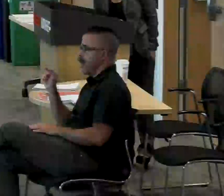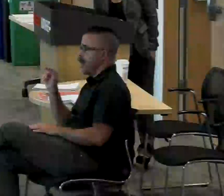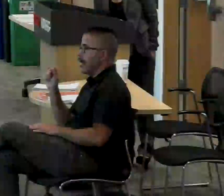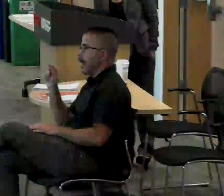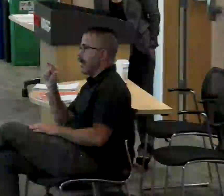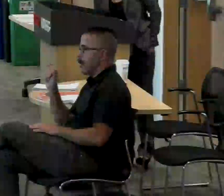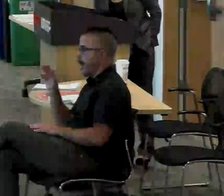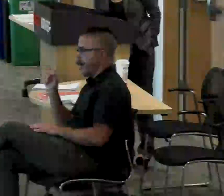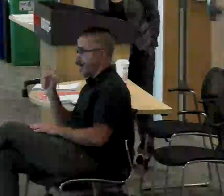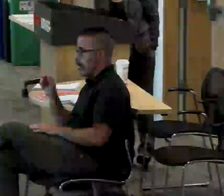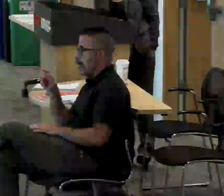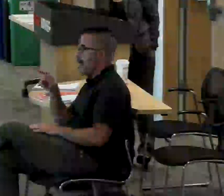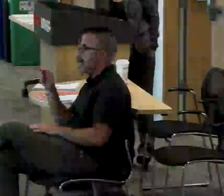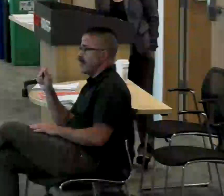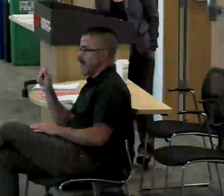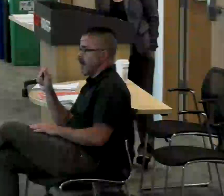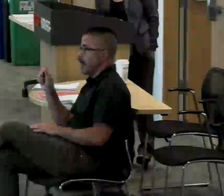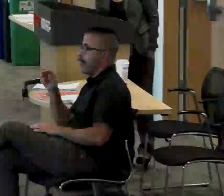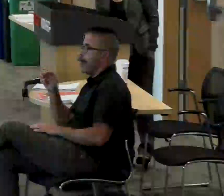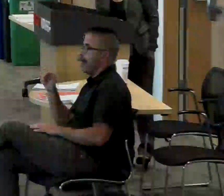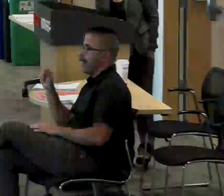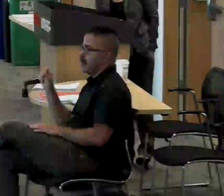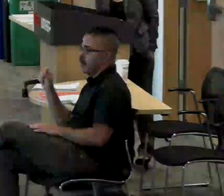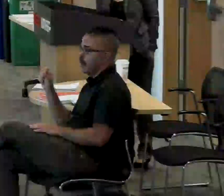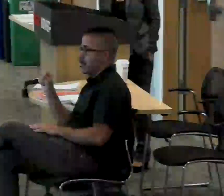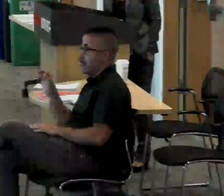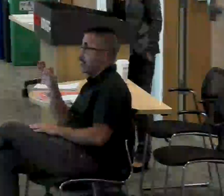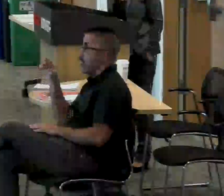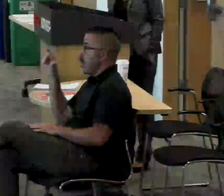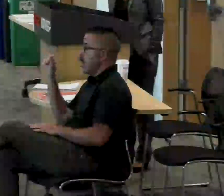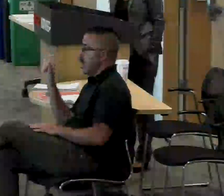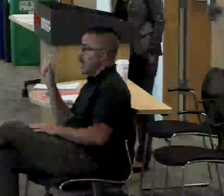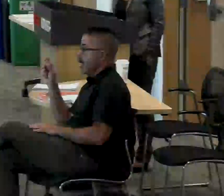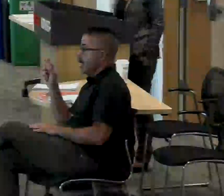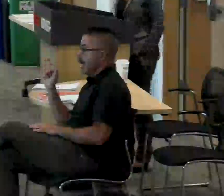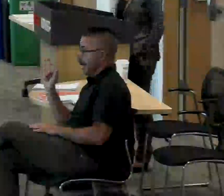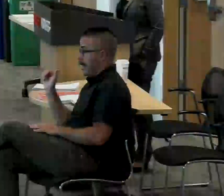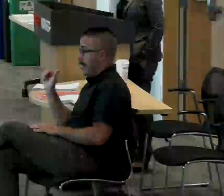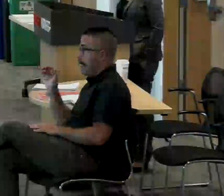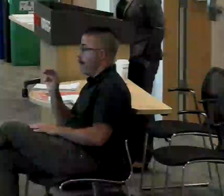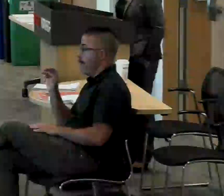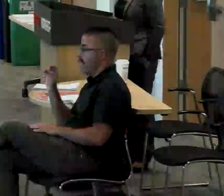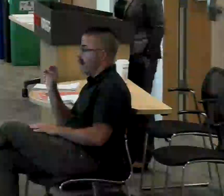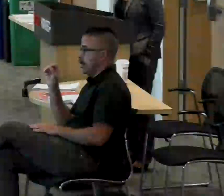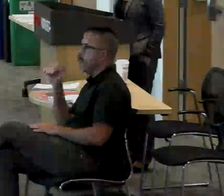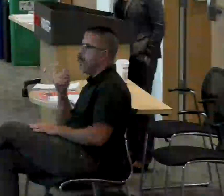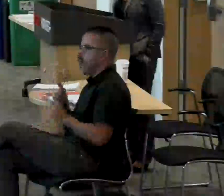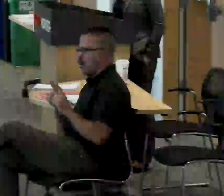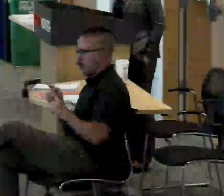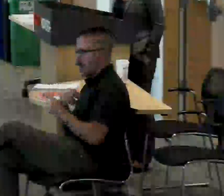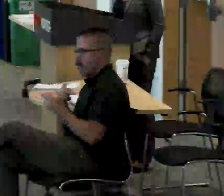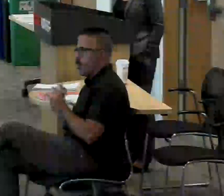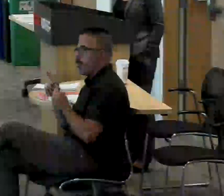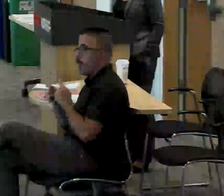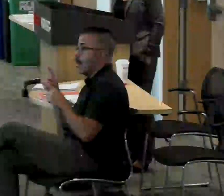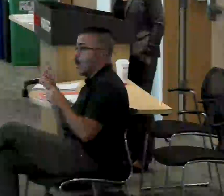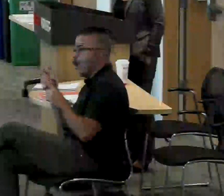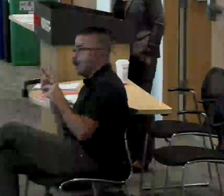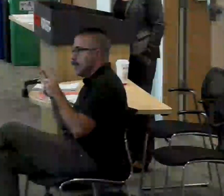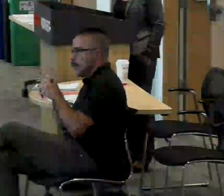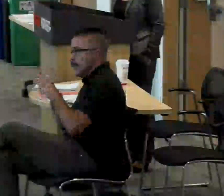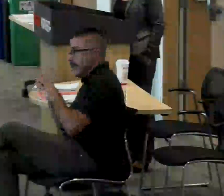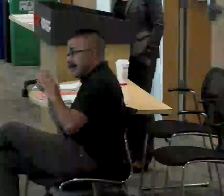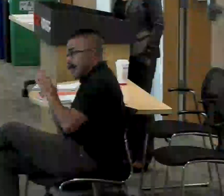Pennsylvania, Massachusetts. Florida, Kentucky, and Missouri also have programs, but only people who live in those states are